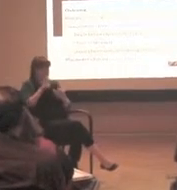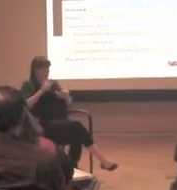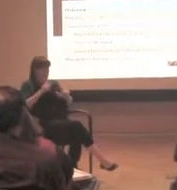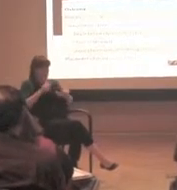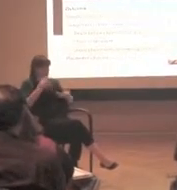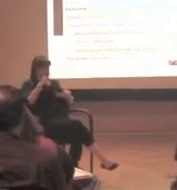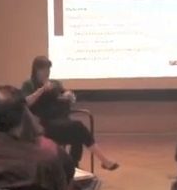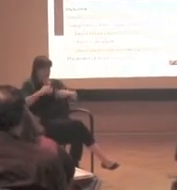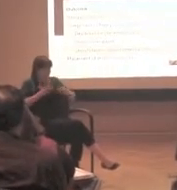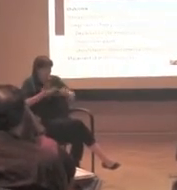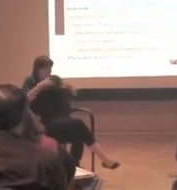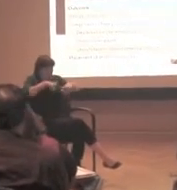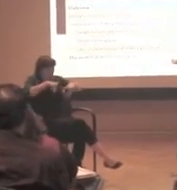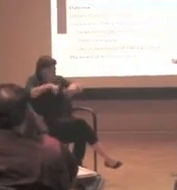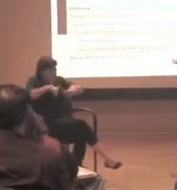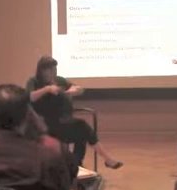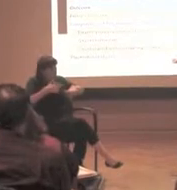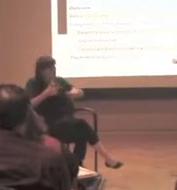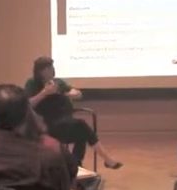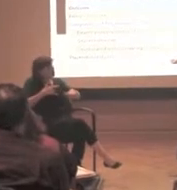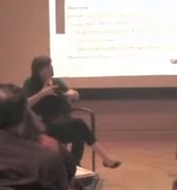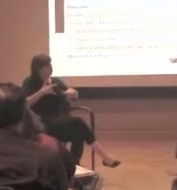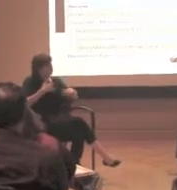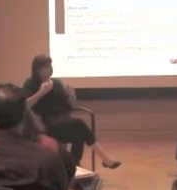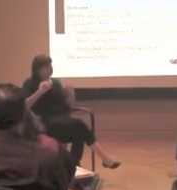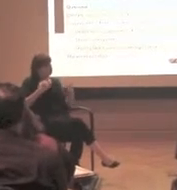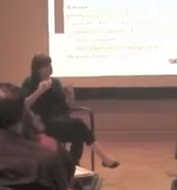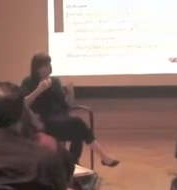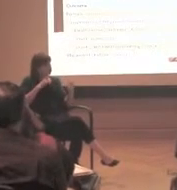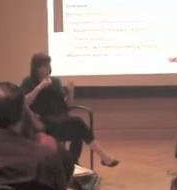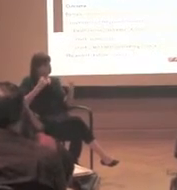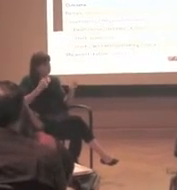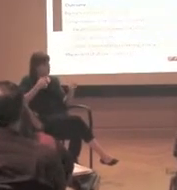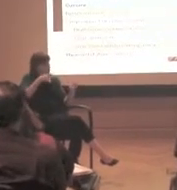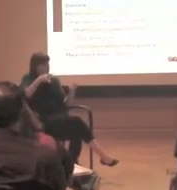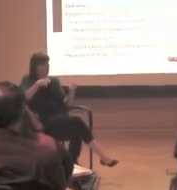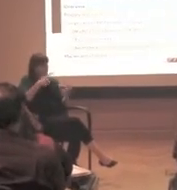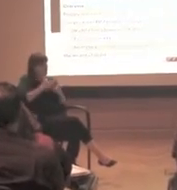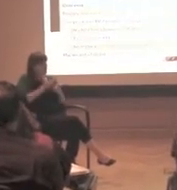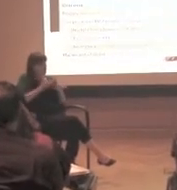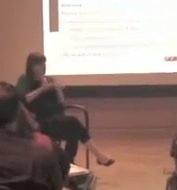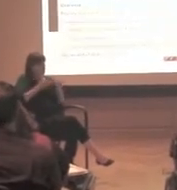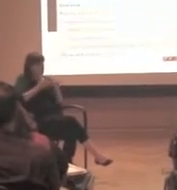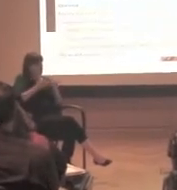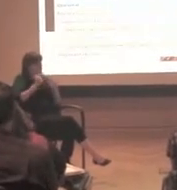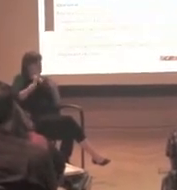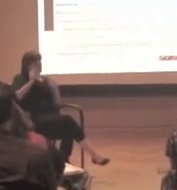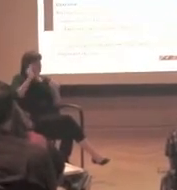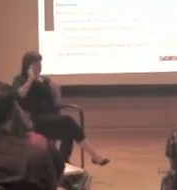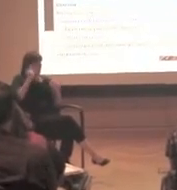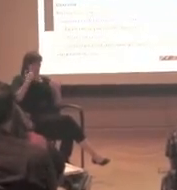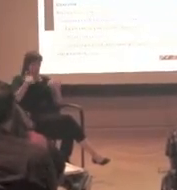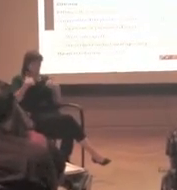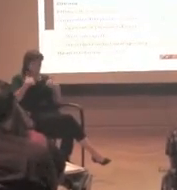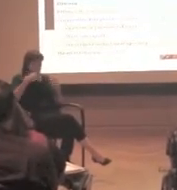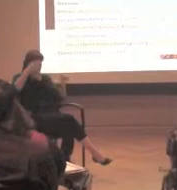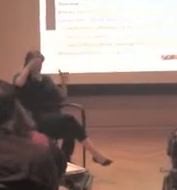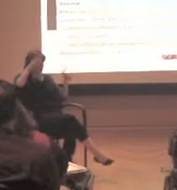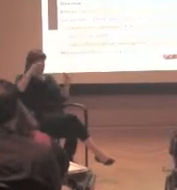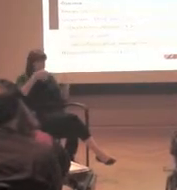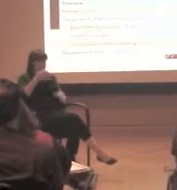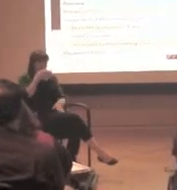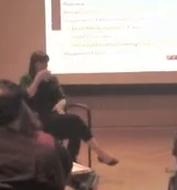felt, we just felt strong that they should have care near home, and we have the expertise. We're